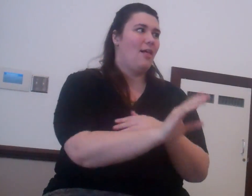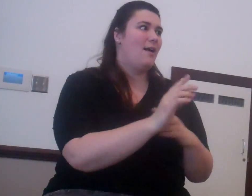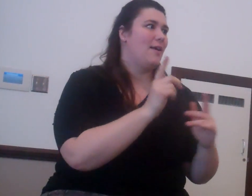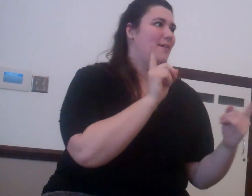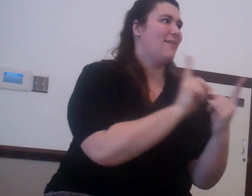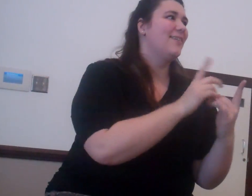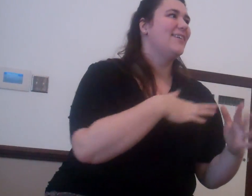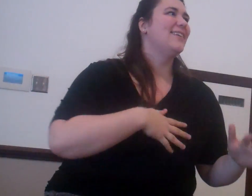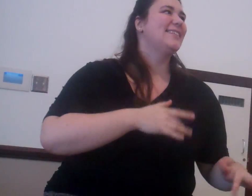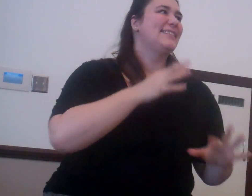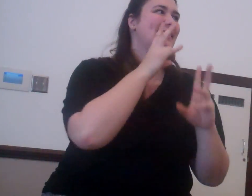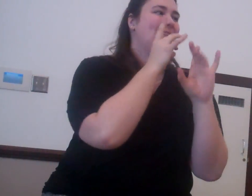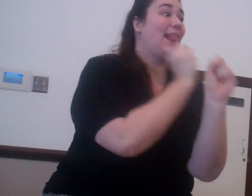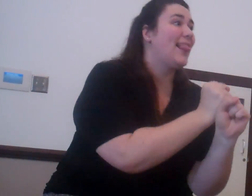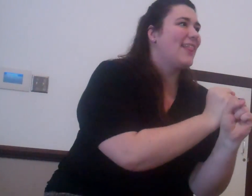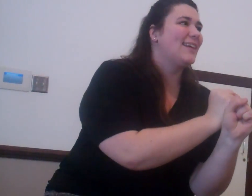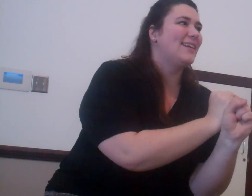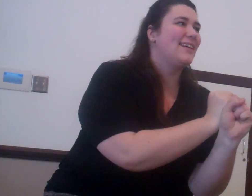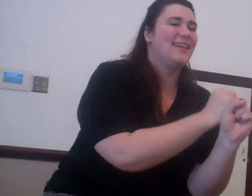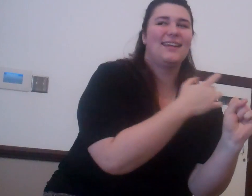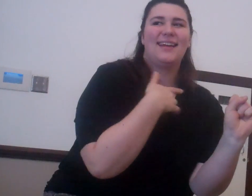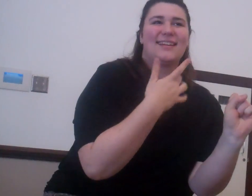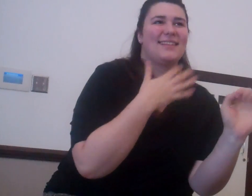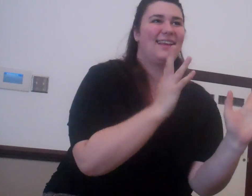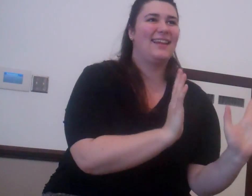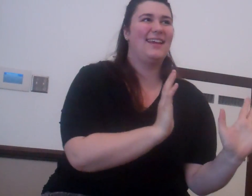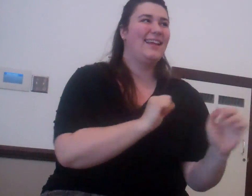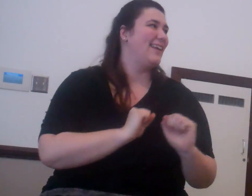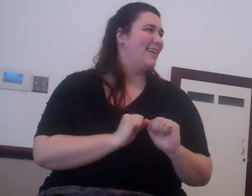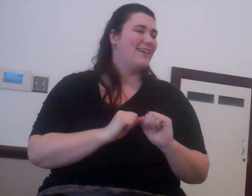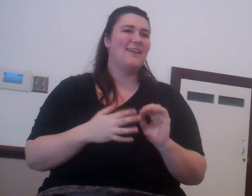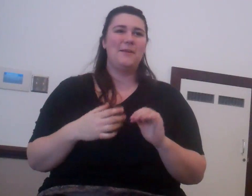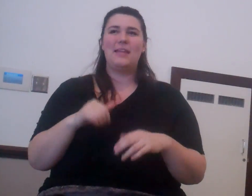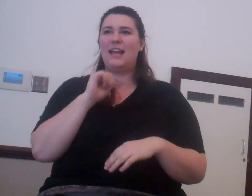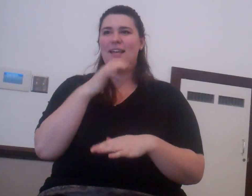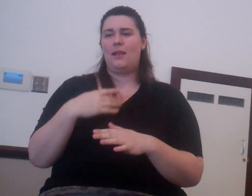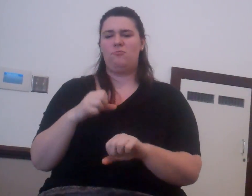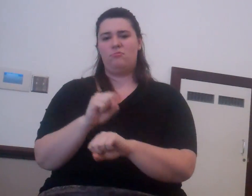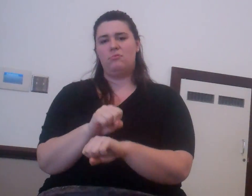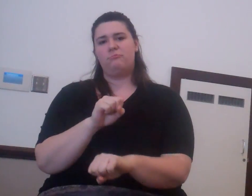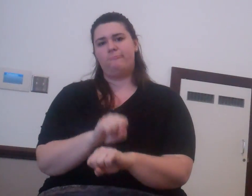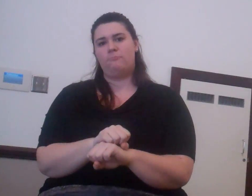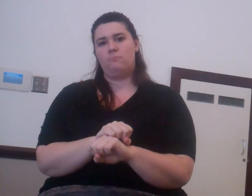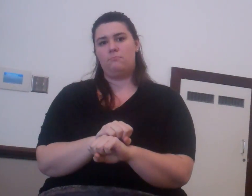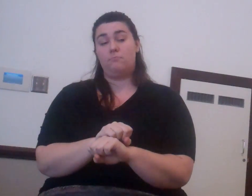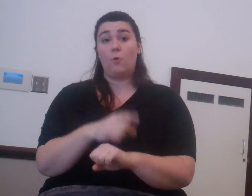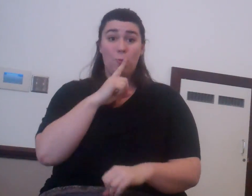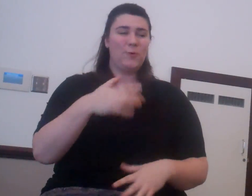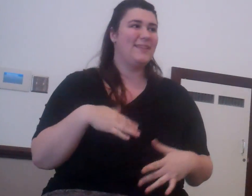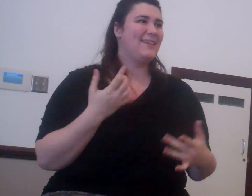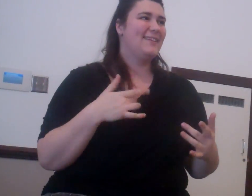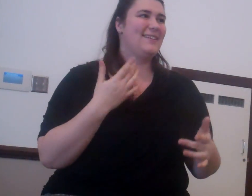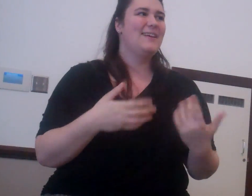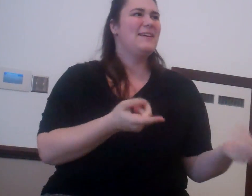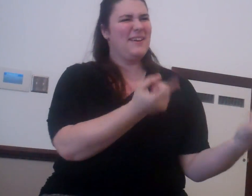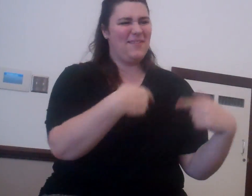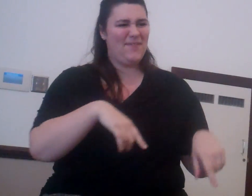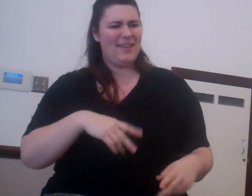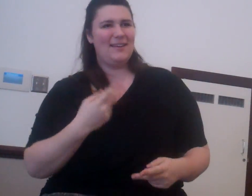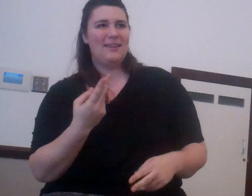like it can be sort of, you can have exciting times at work, right? Like, oh, let's be cute and meet for coffee on our morning break, and then I can give you a quick little